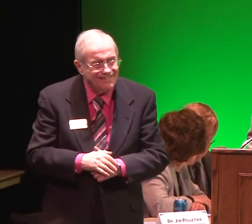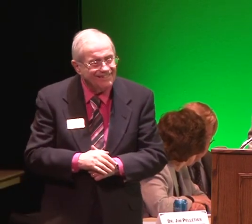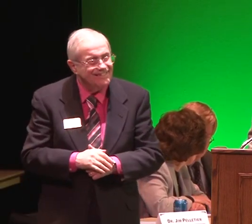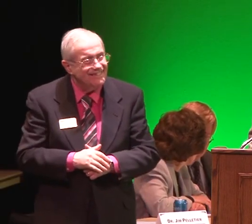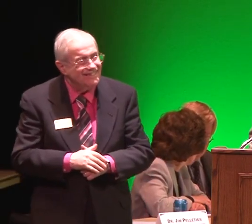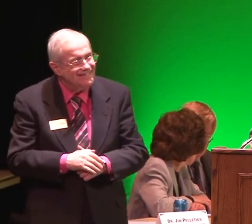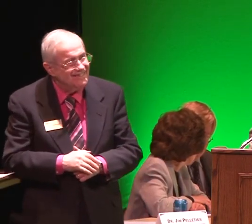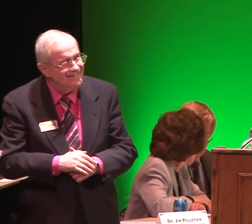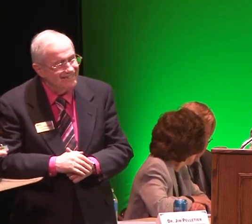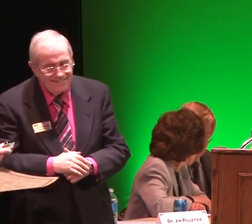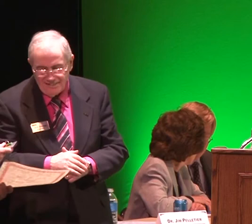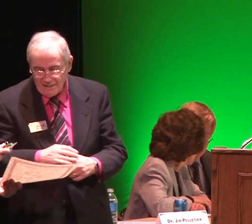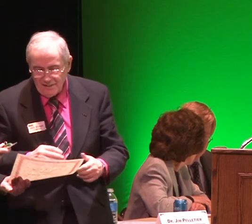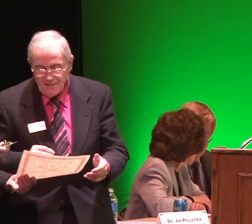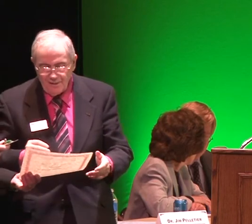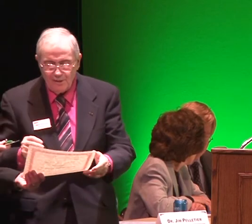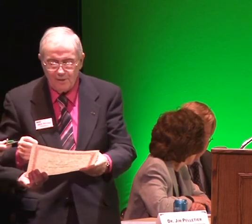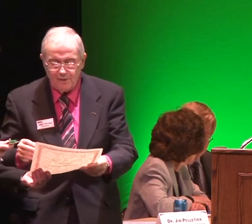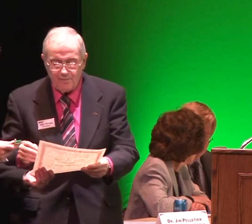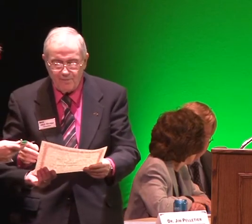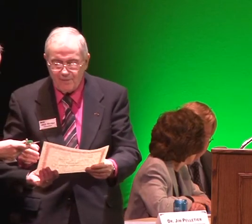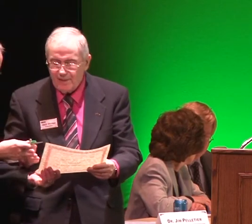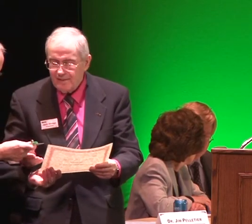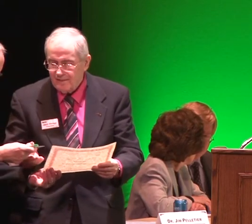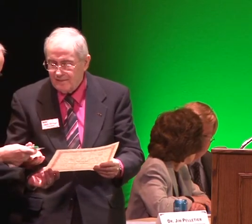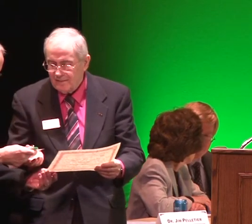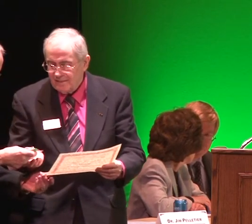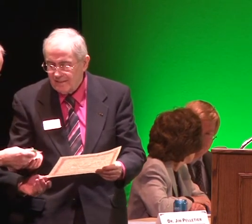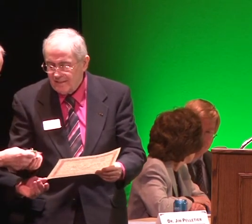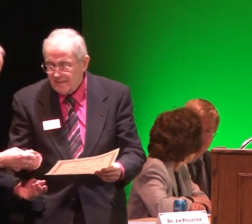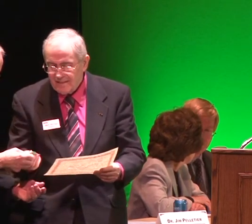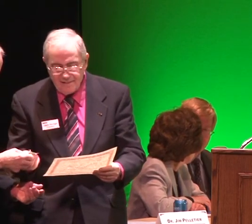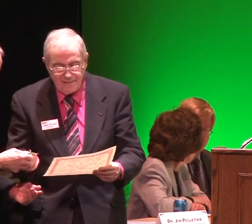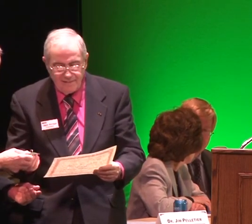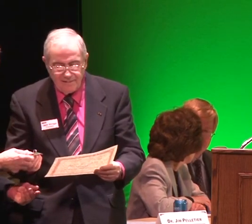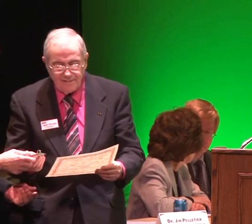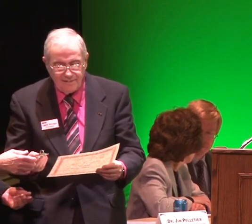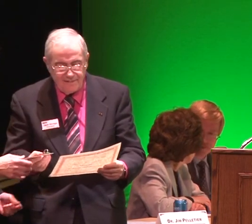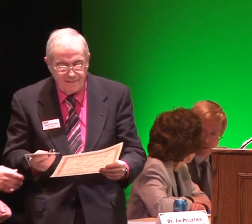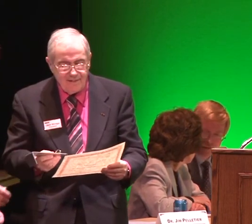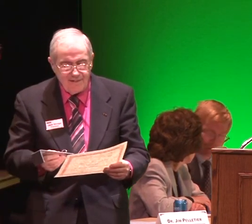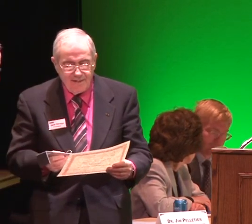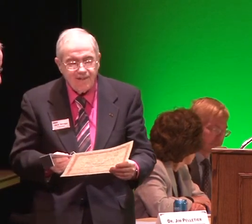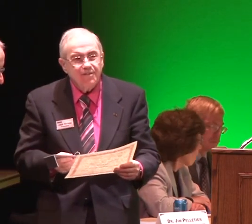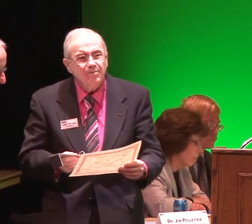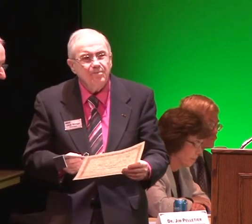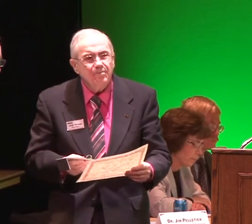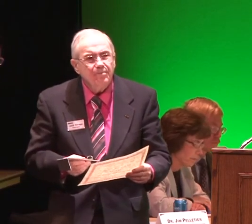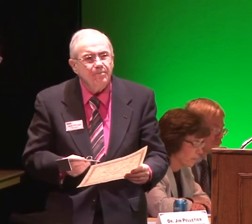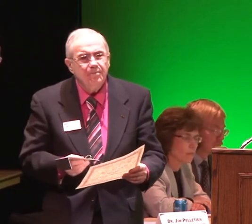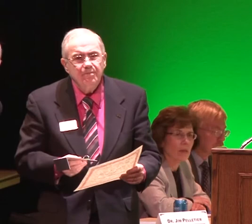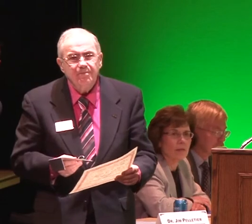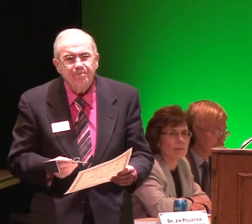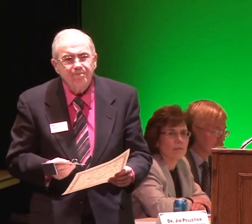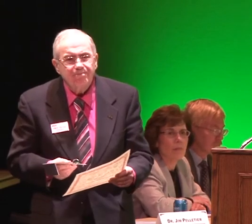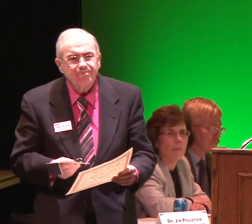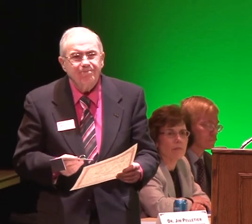Our third recipient is from St. John the Evangelist School, Salima M. Amiji.